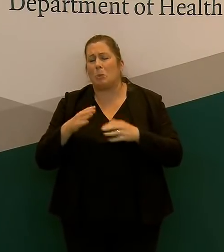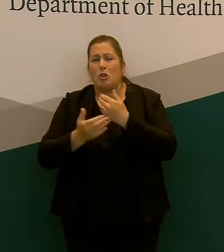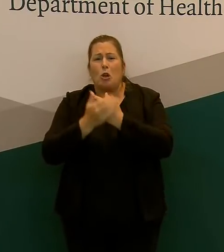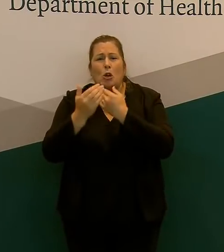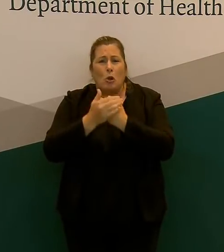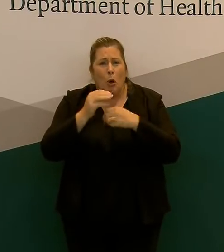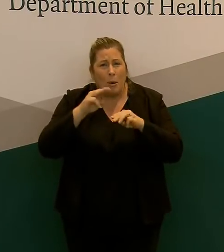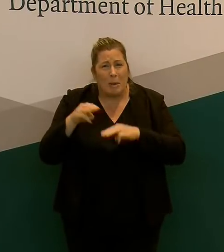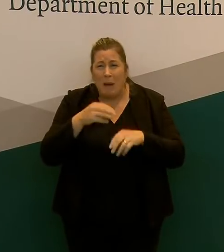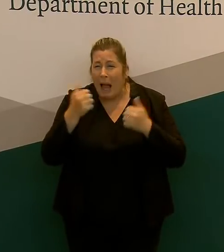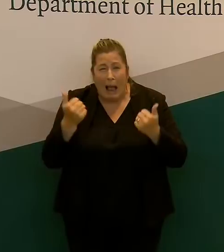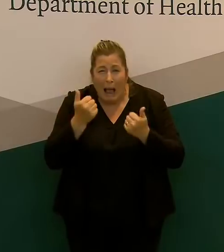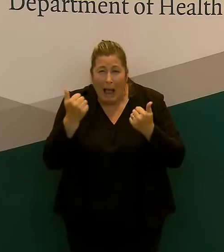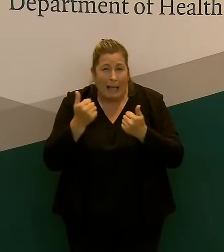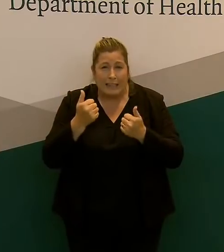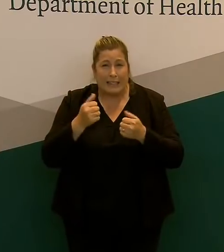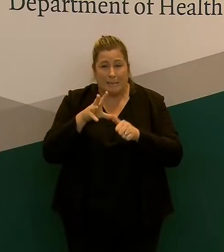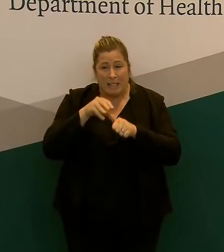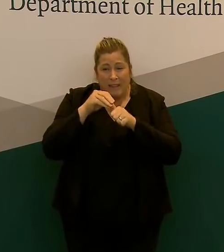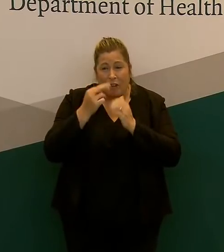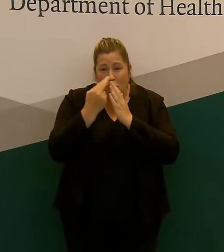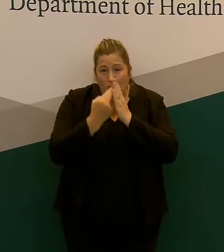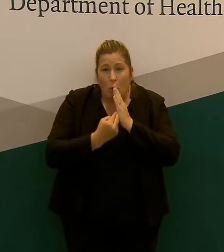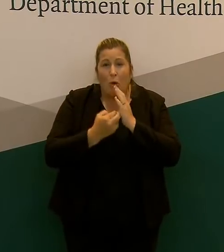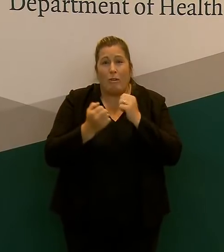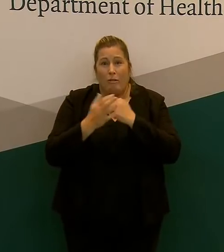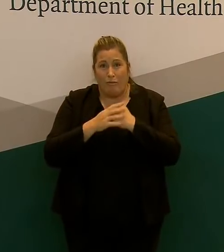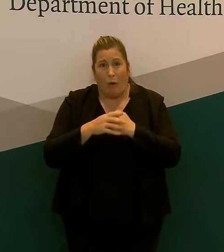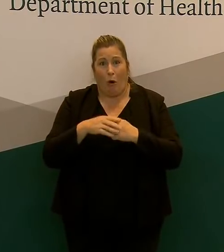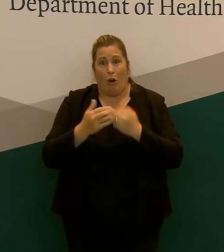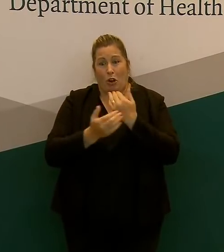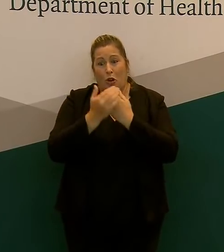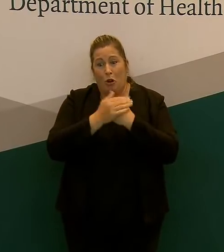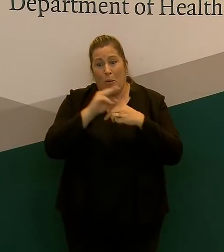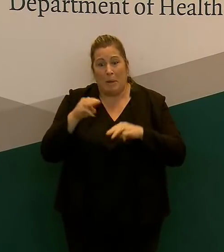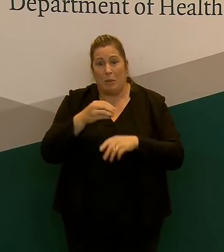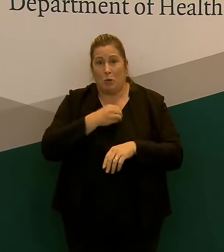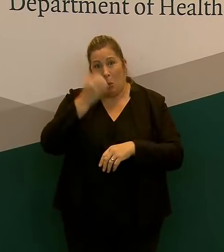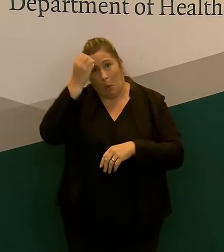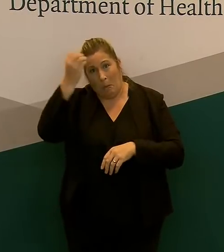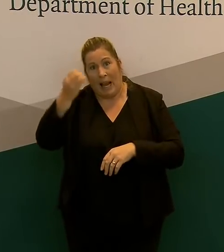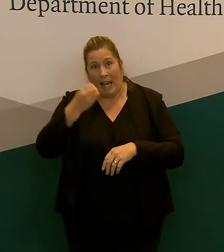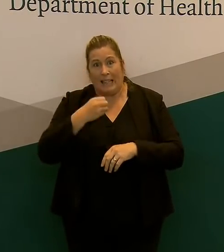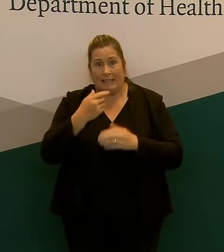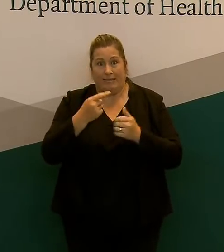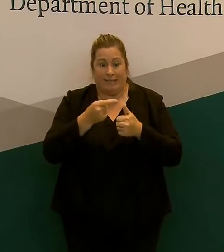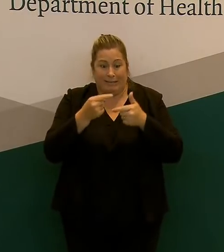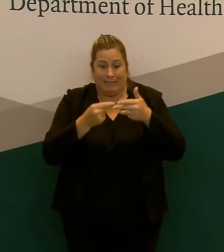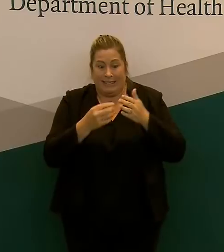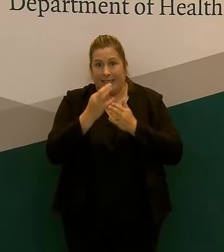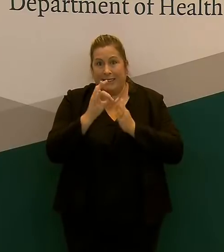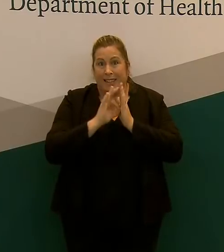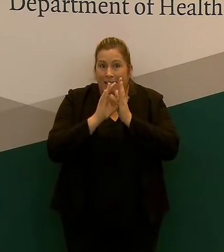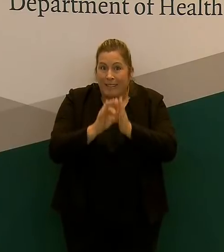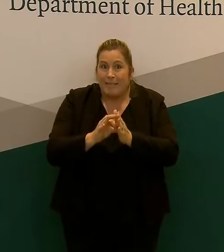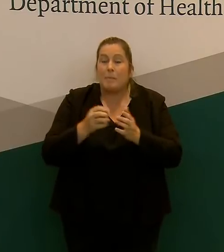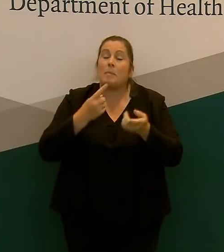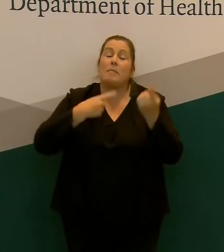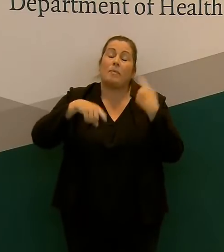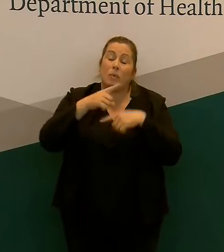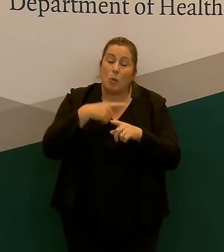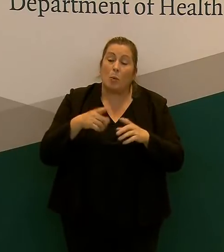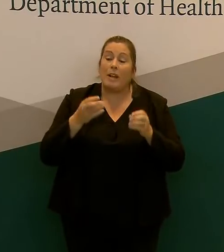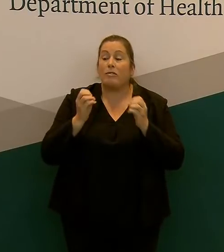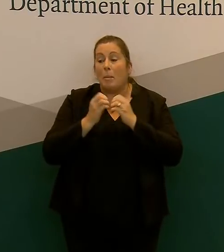place directly to target young people to follow the guidelines? So as we have highlighted here, the general issue, and